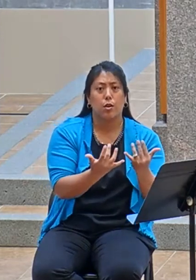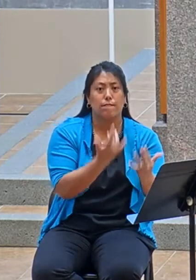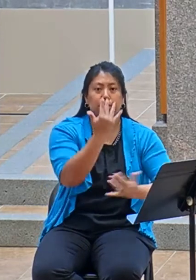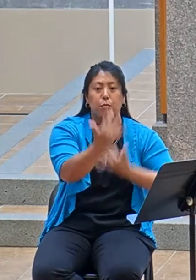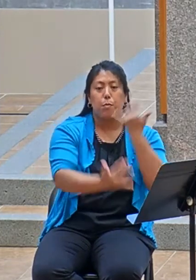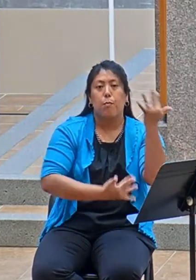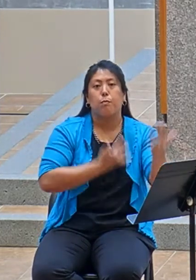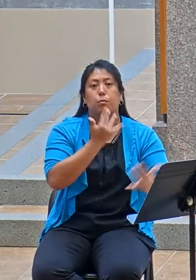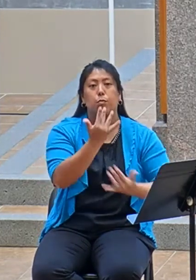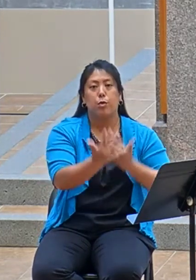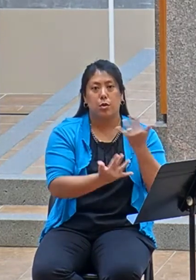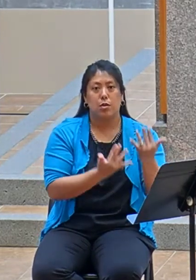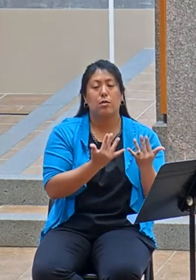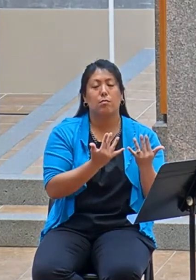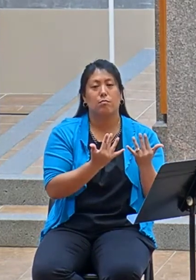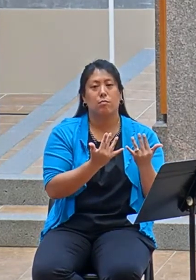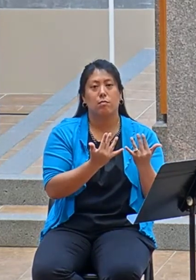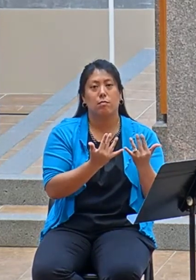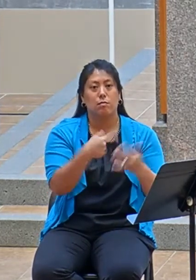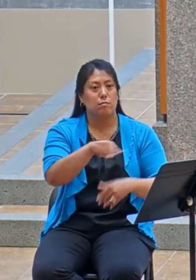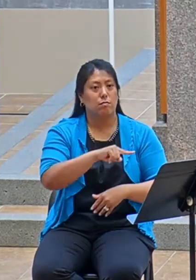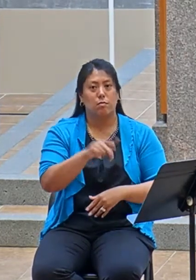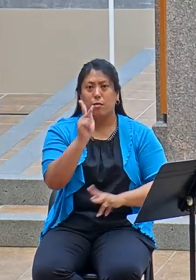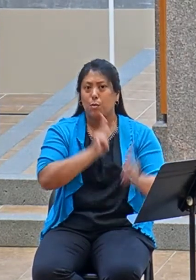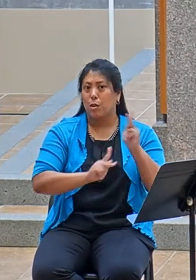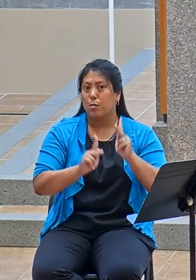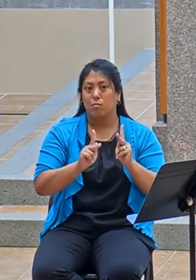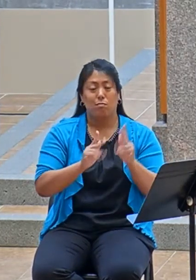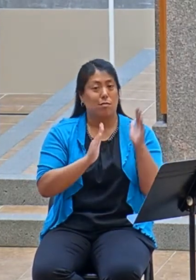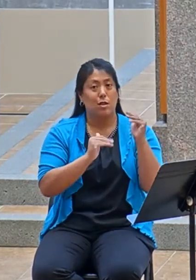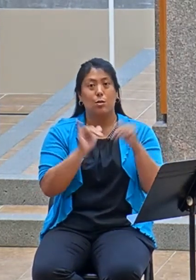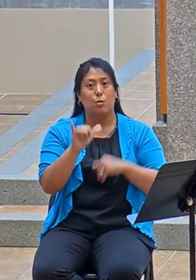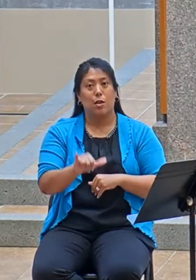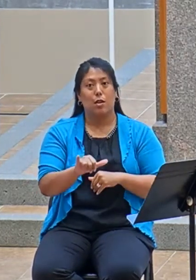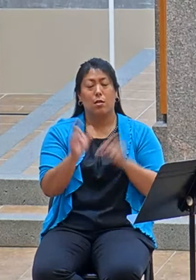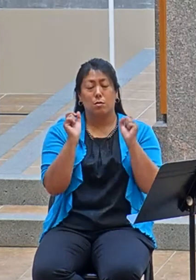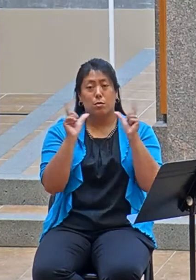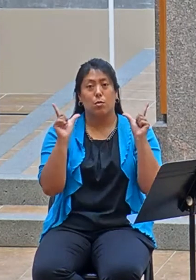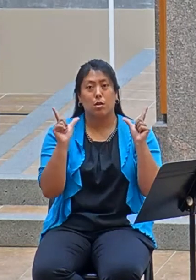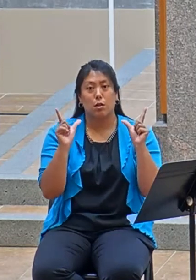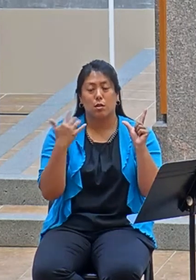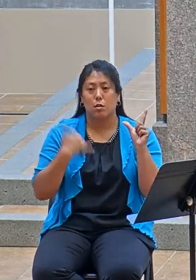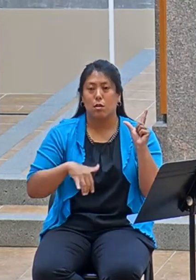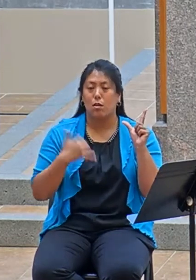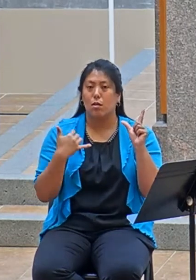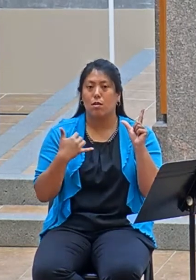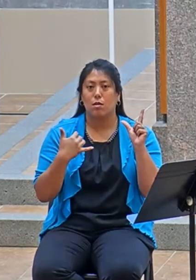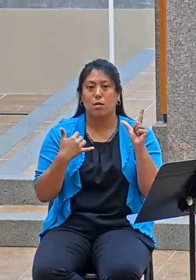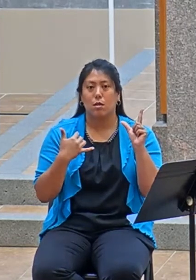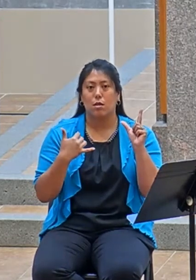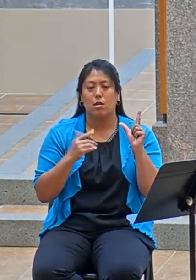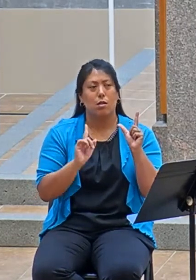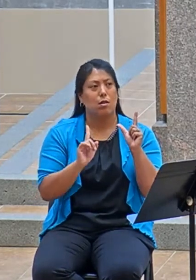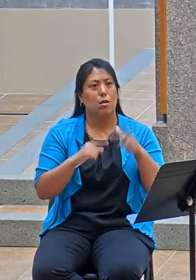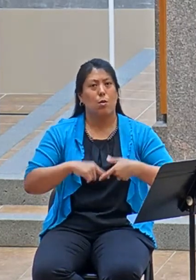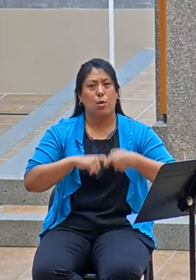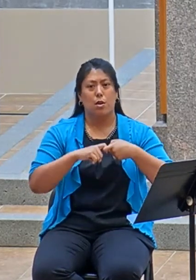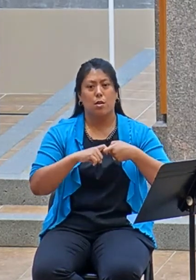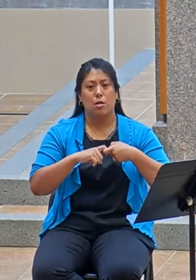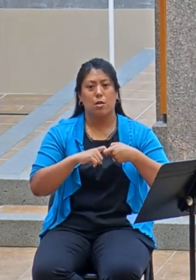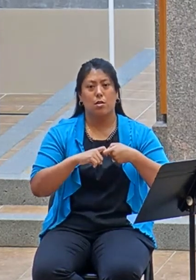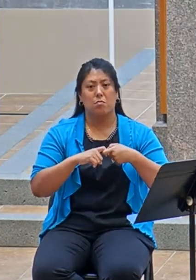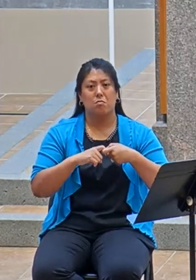then would have somewhat flipped on everyone. They would have thought, oh, wait a minute, he's maintaining his